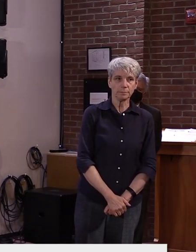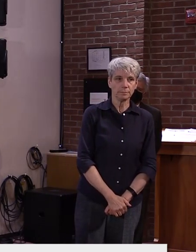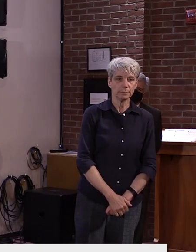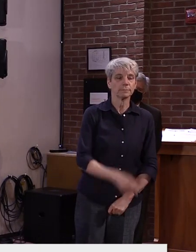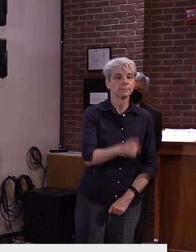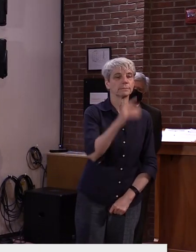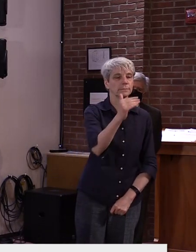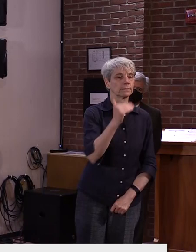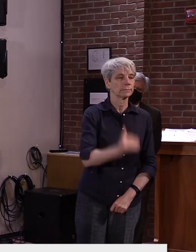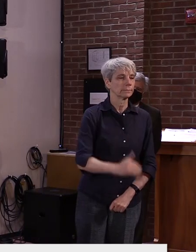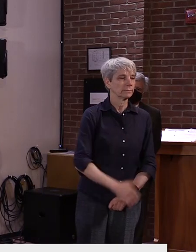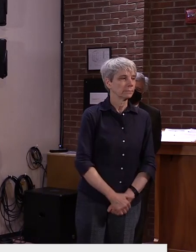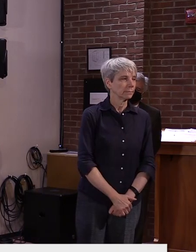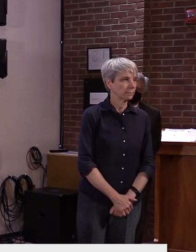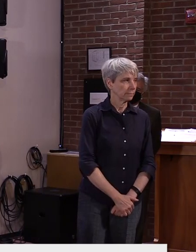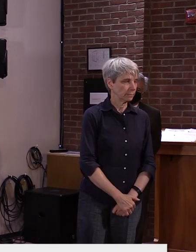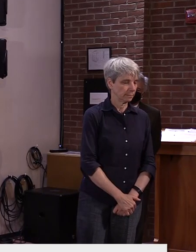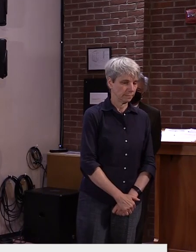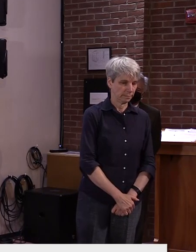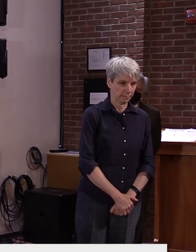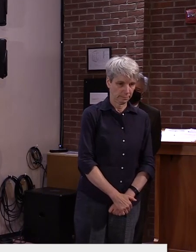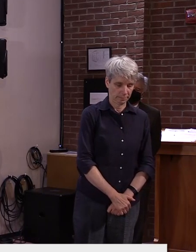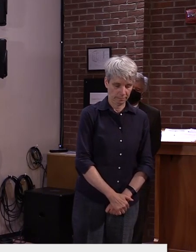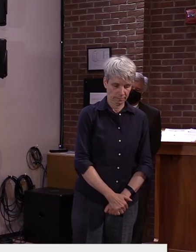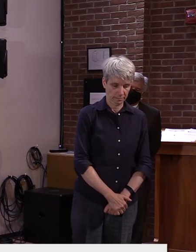everyone. Steve, NEKTV.